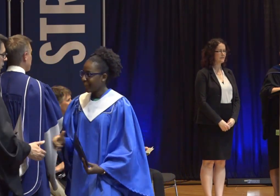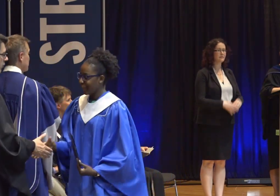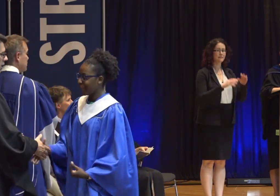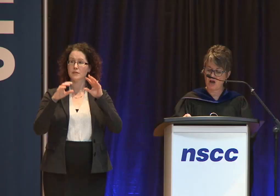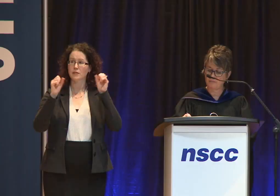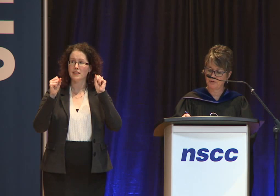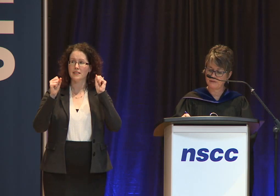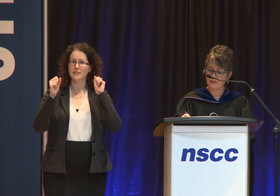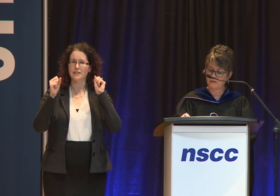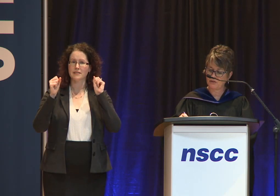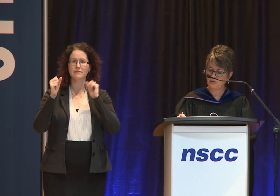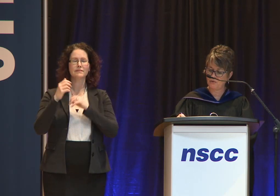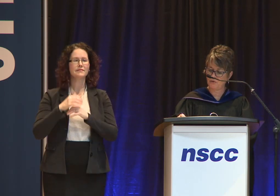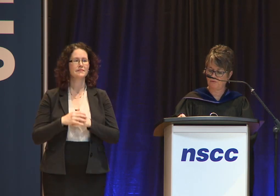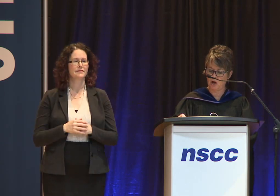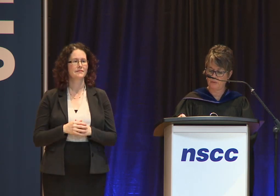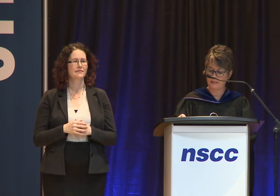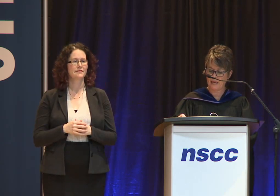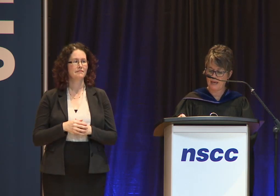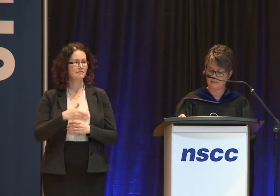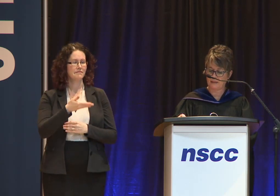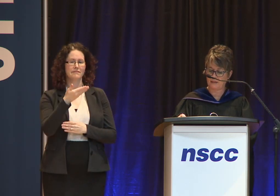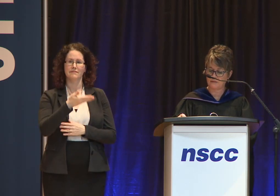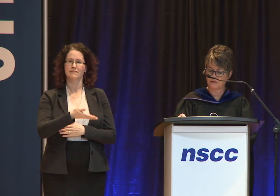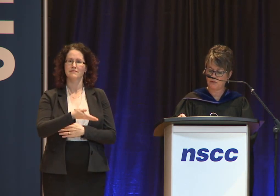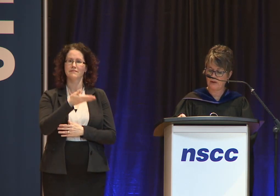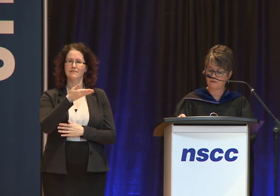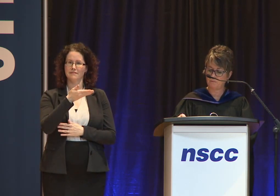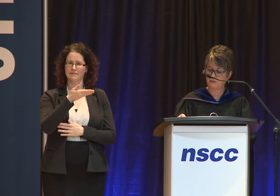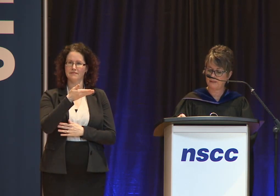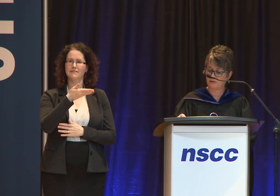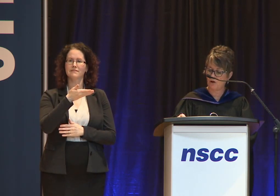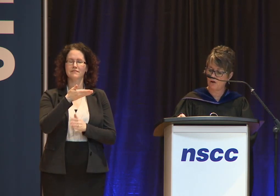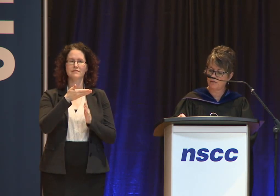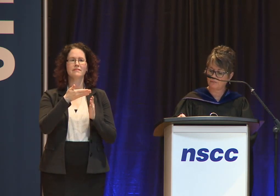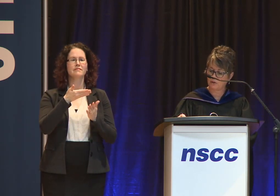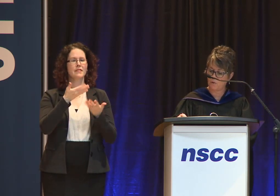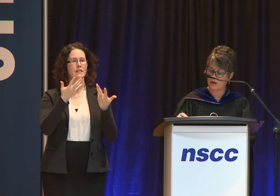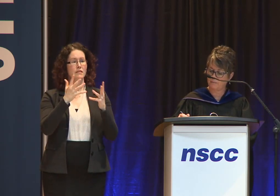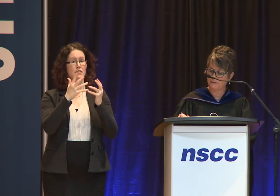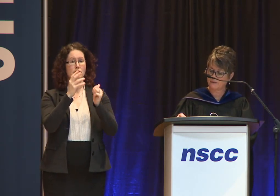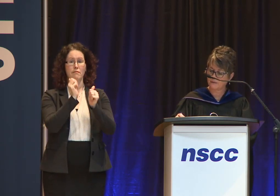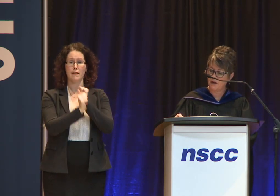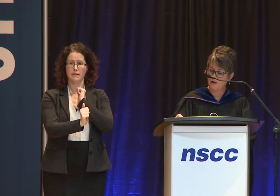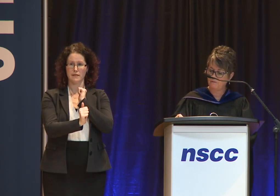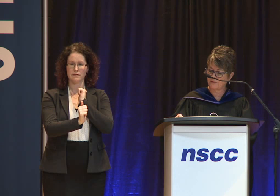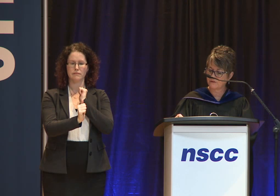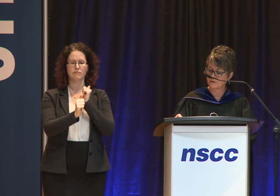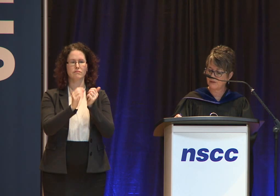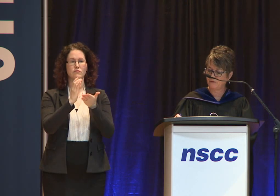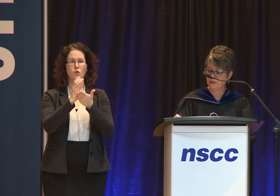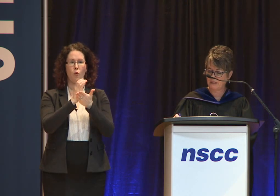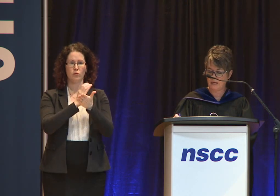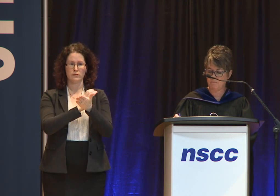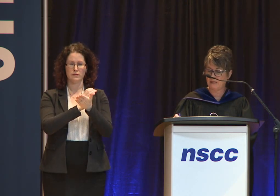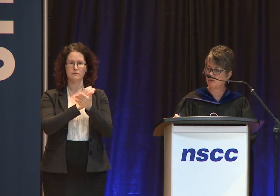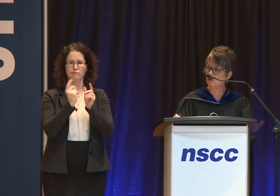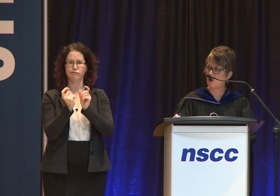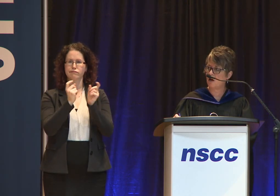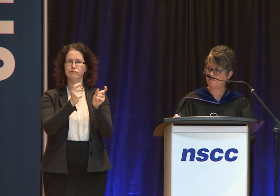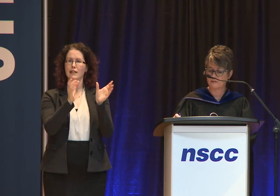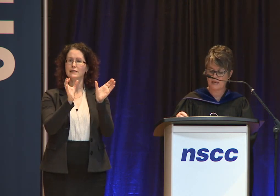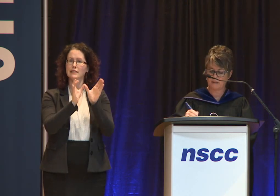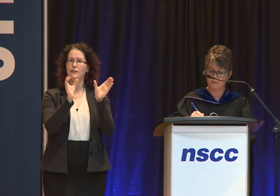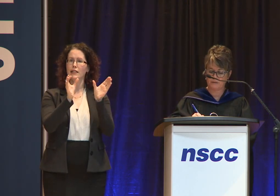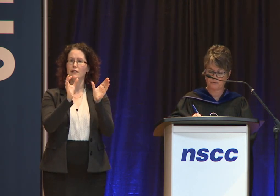Mr. President, I present to you the following candidates who have completed all the requirements for the certificate in